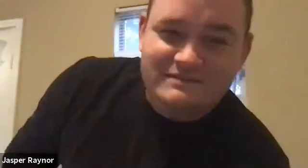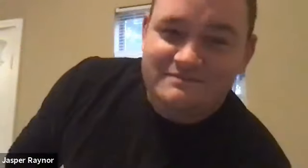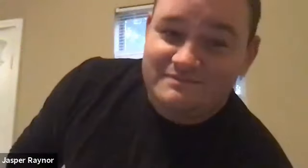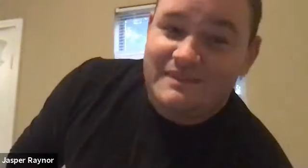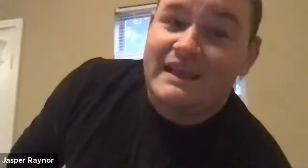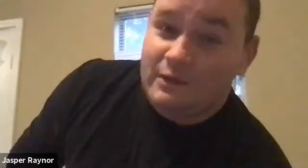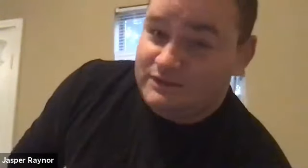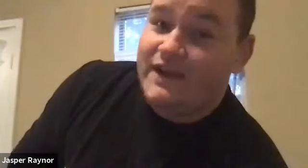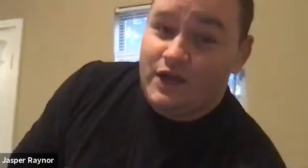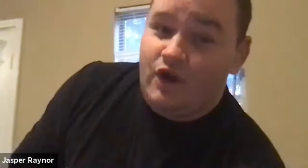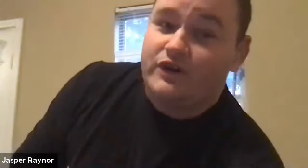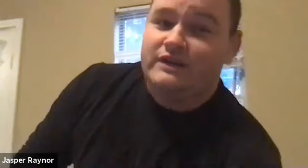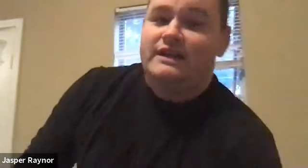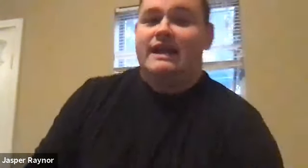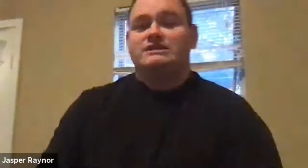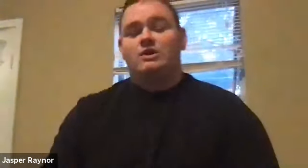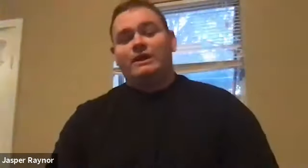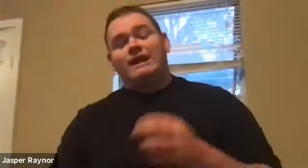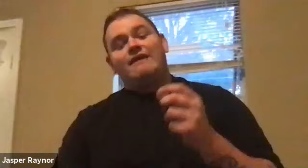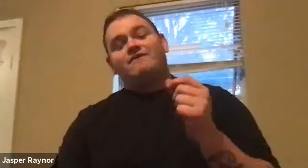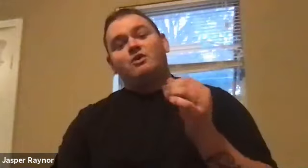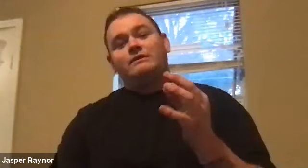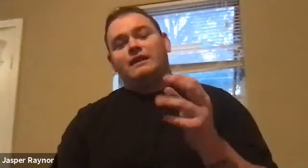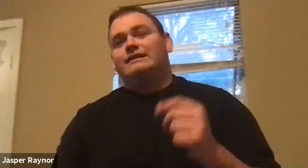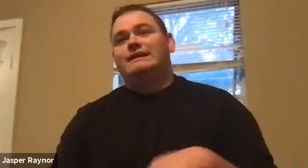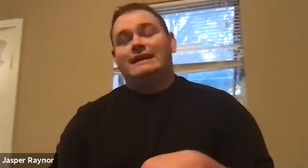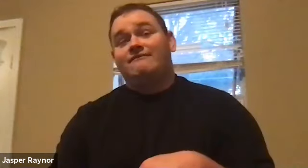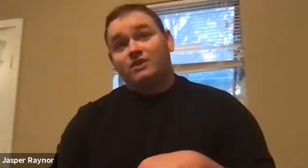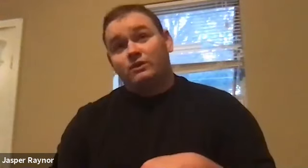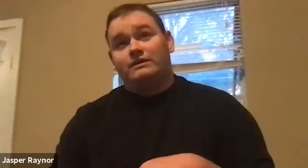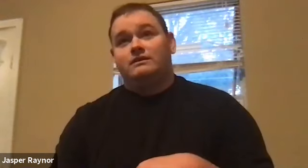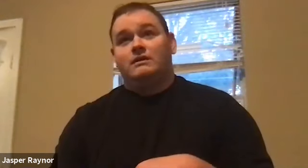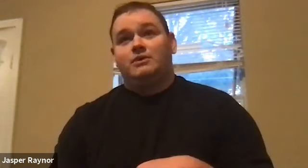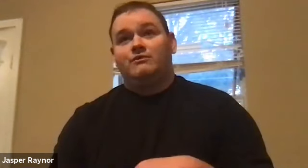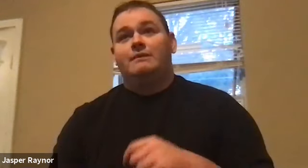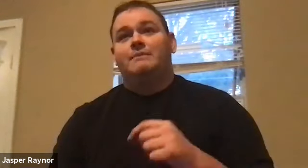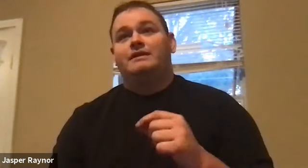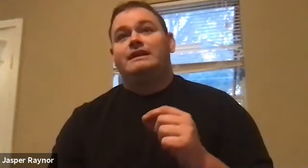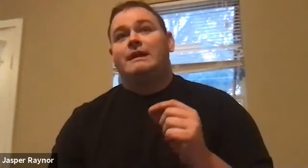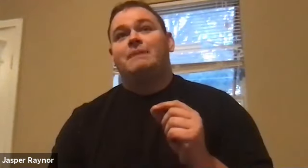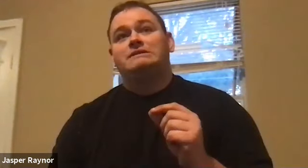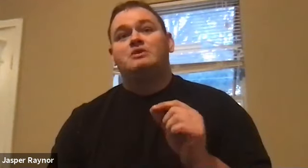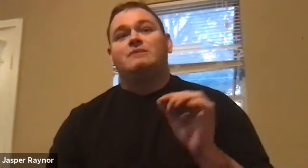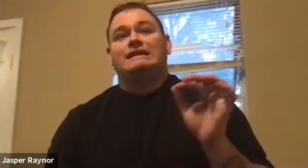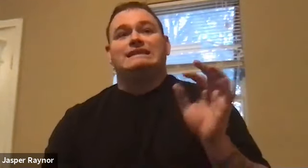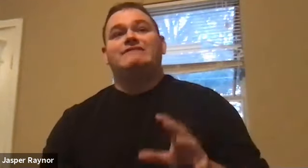sign. It was very hard. And so he only had fluid, like he didn't have fluid movement, but he had best movement in his left